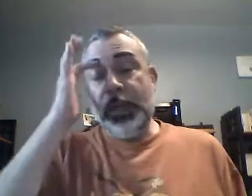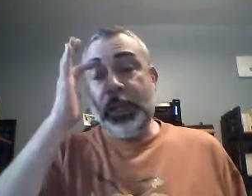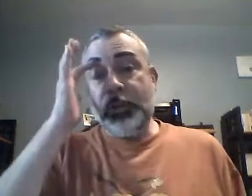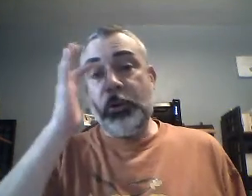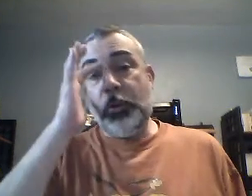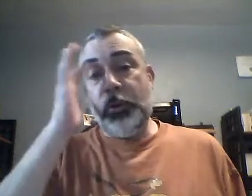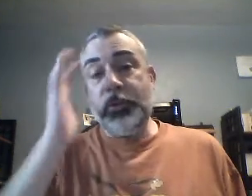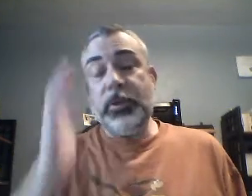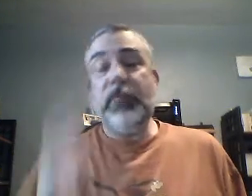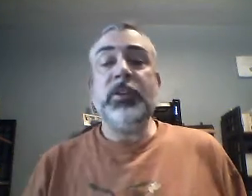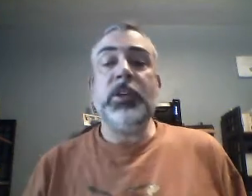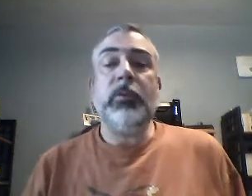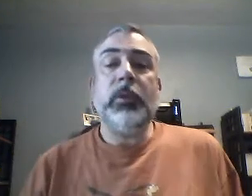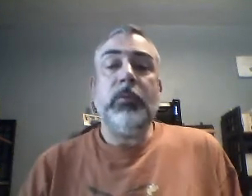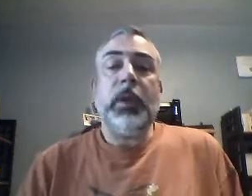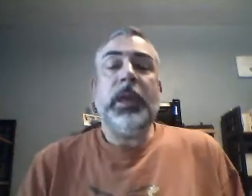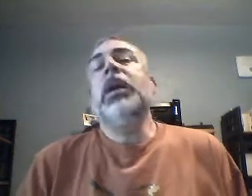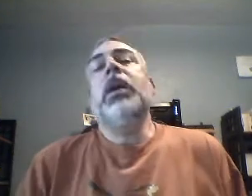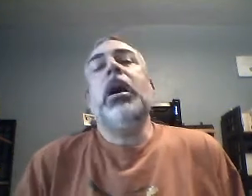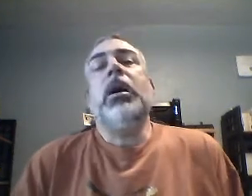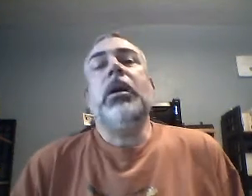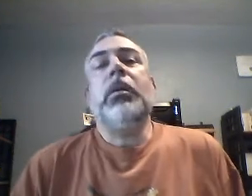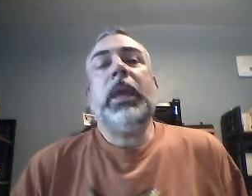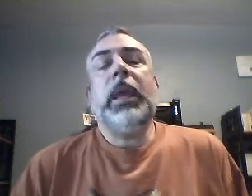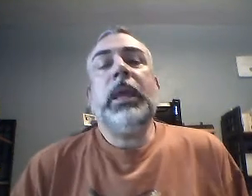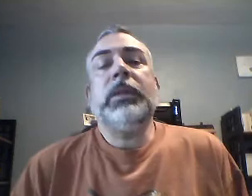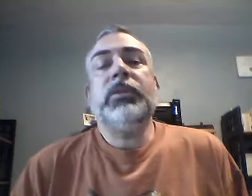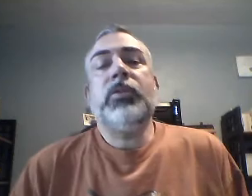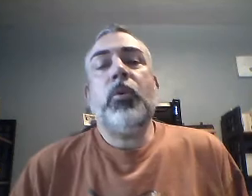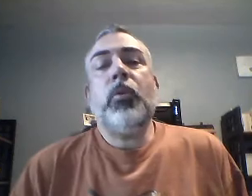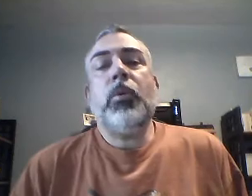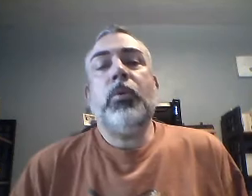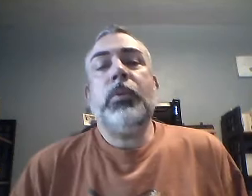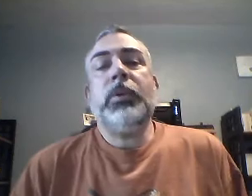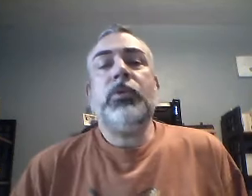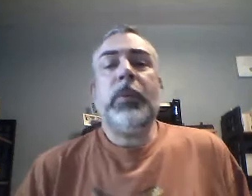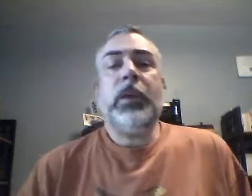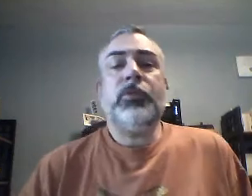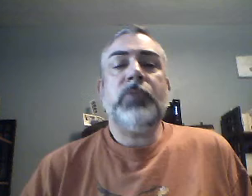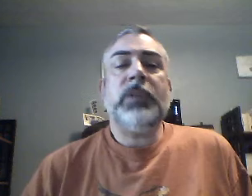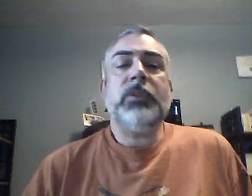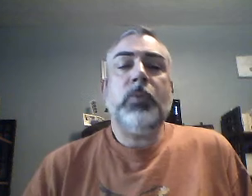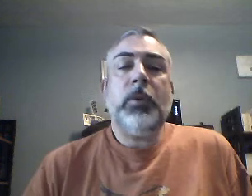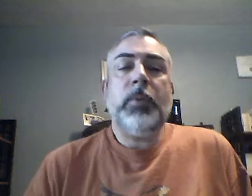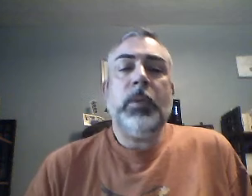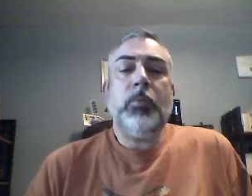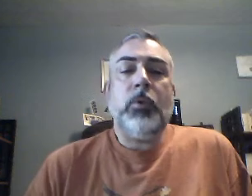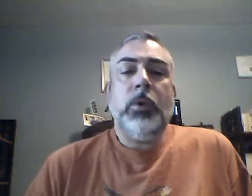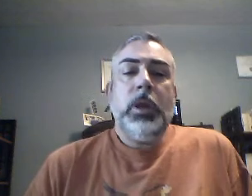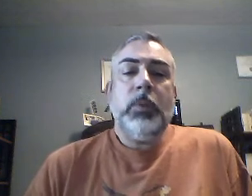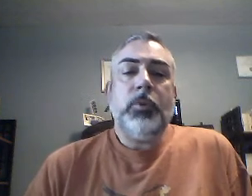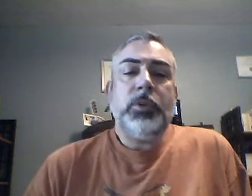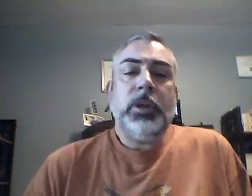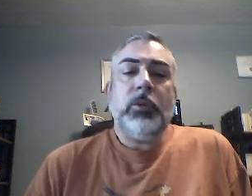that goes on our birth certificate generally, right? And so when we talk about trans and queer people in particular,